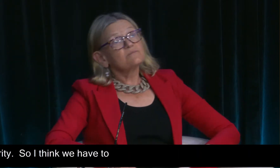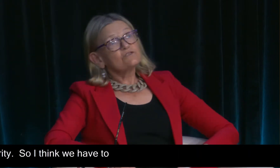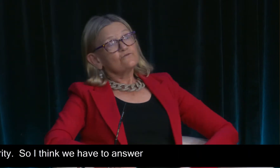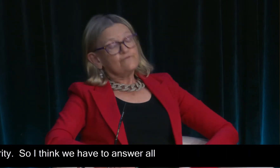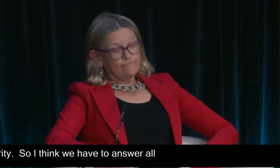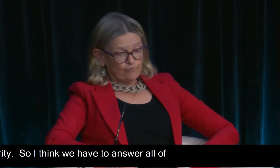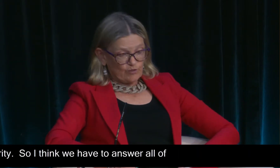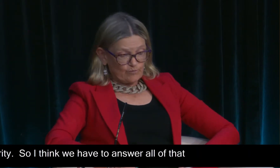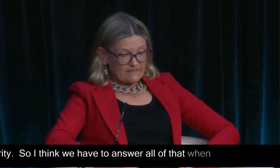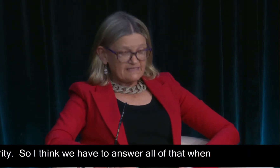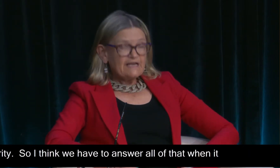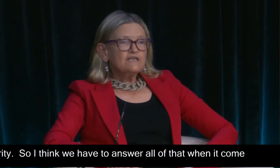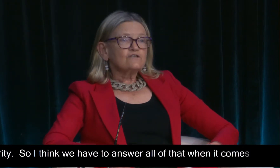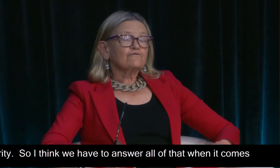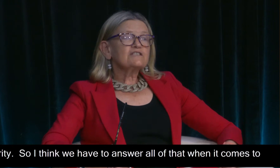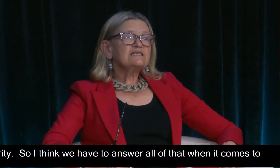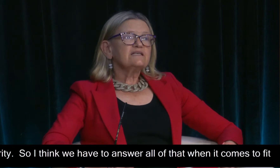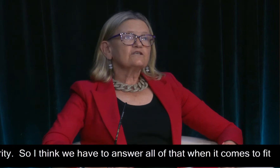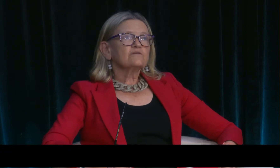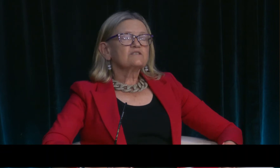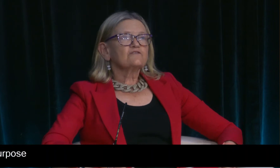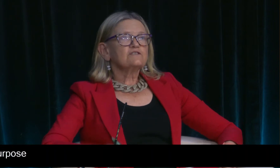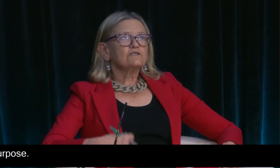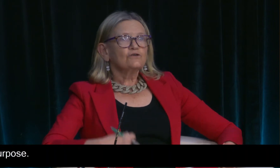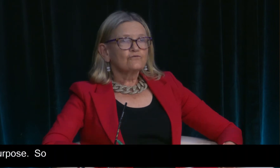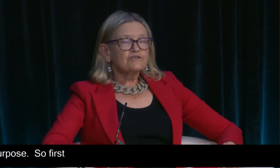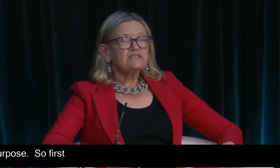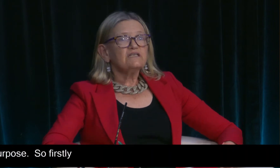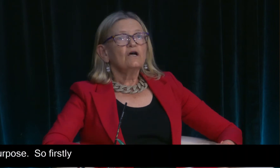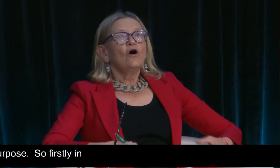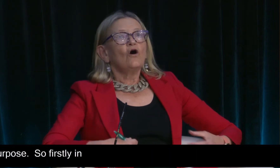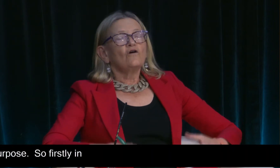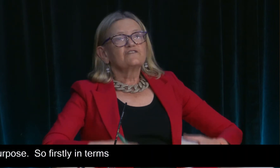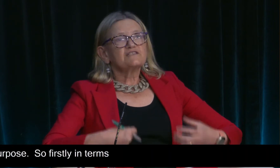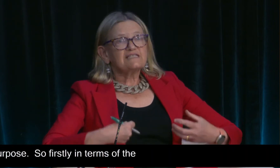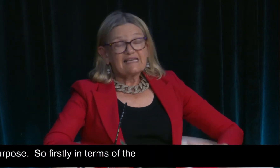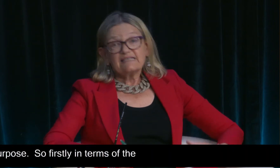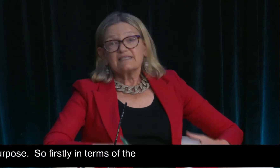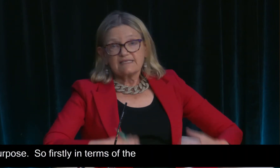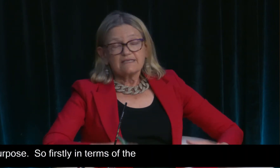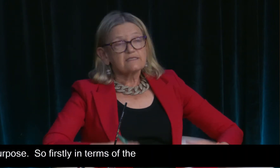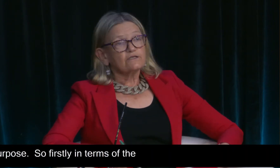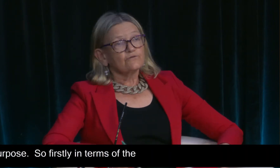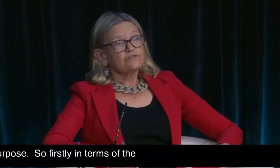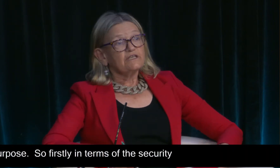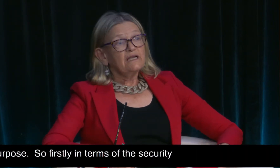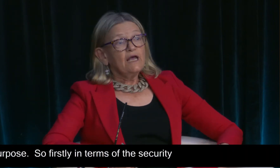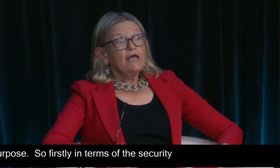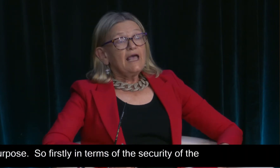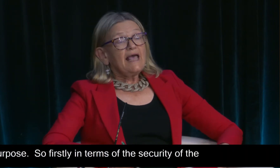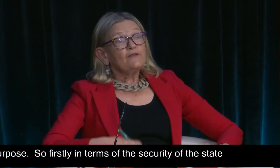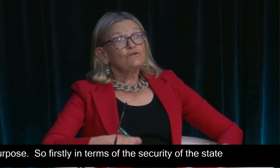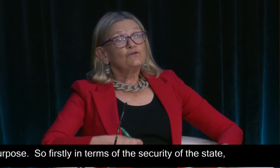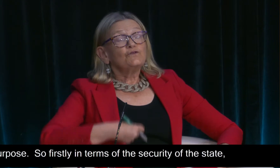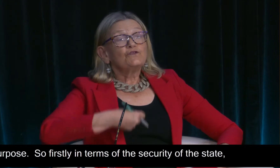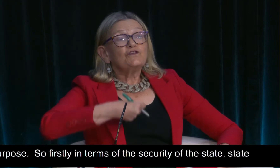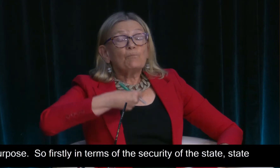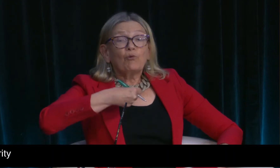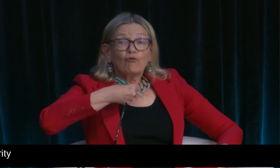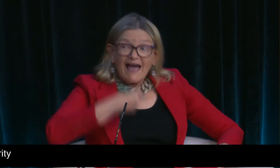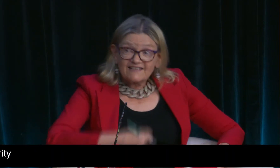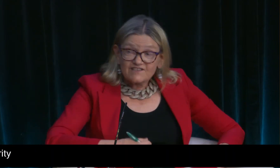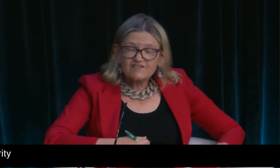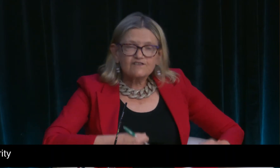it comes to fit for purpose. So firstly, in terms of the security of the state security,